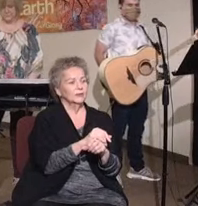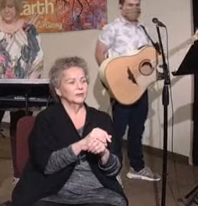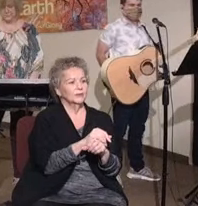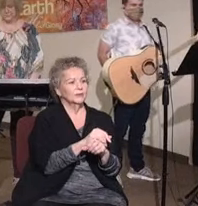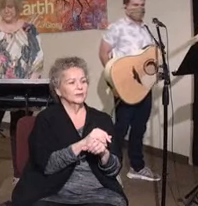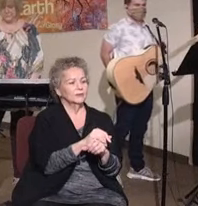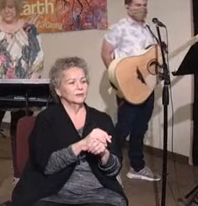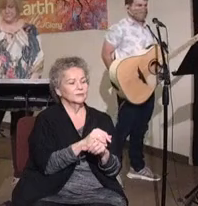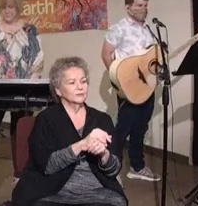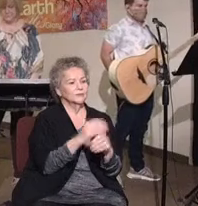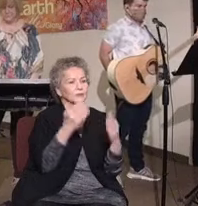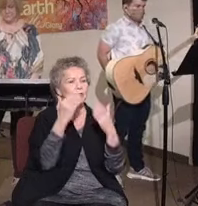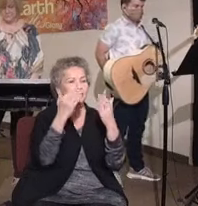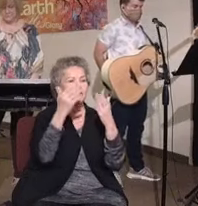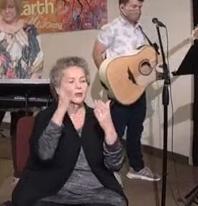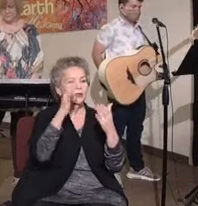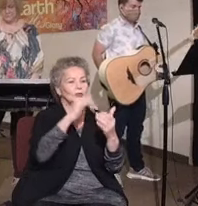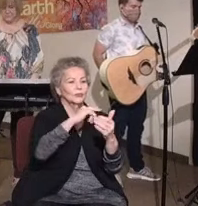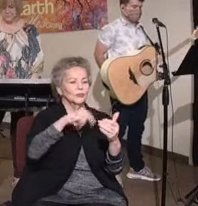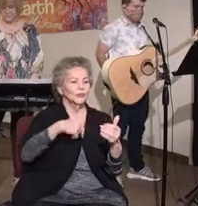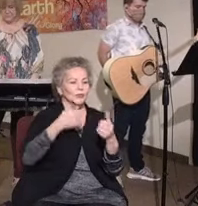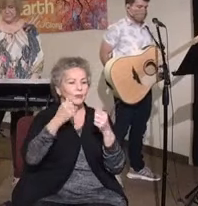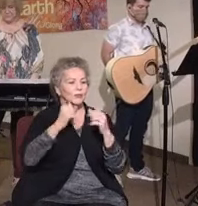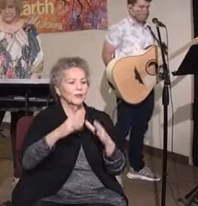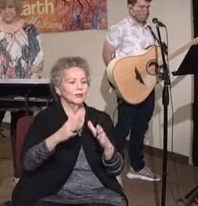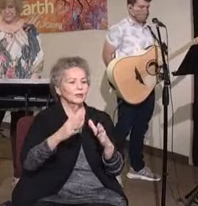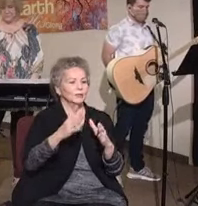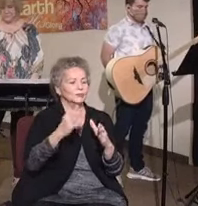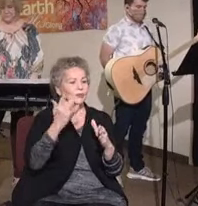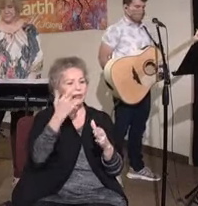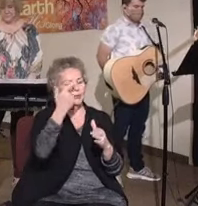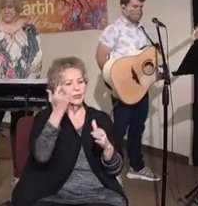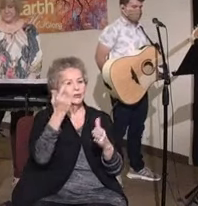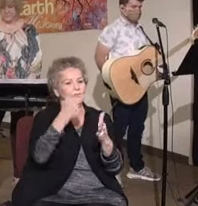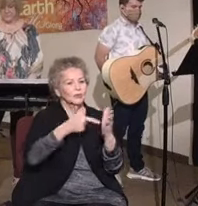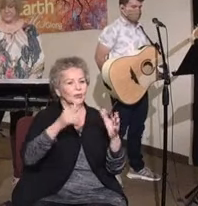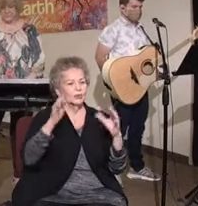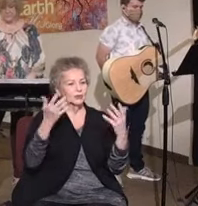be blessed because of what you have done.